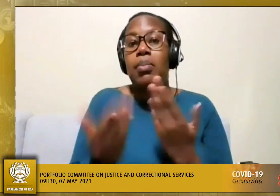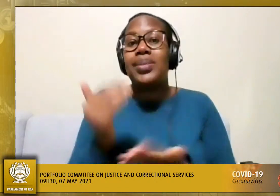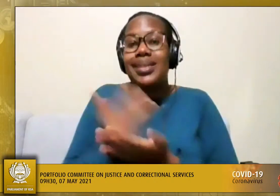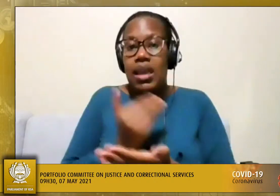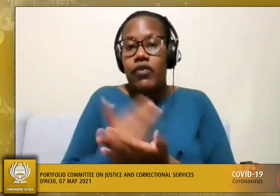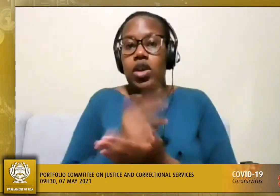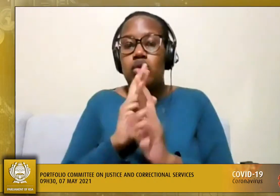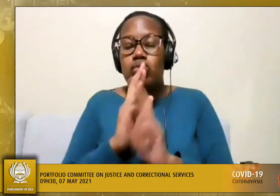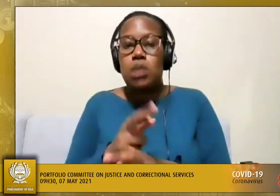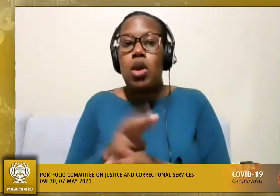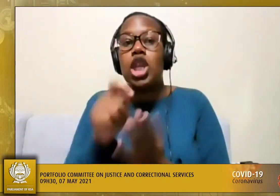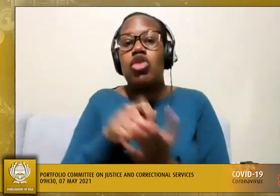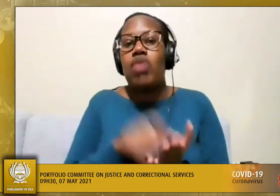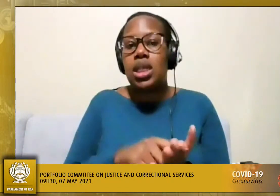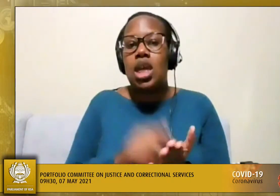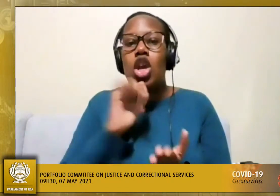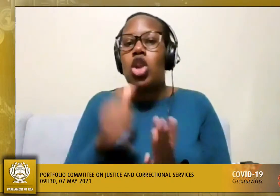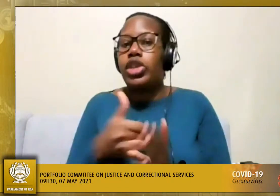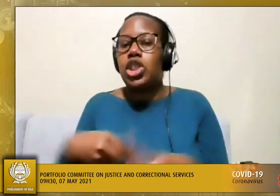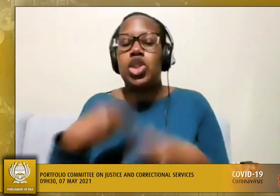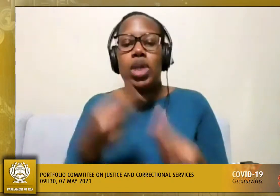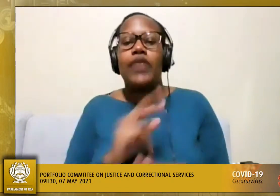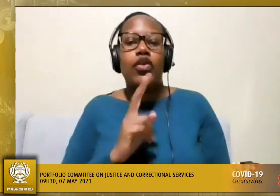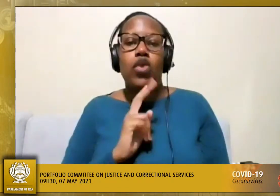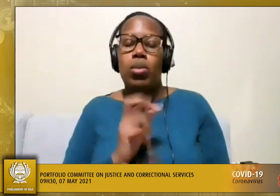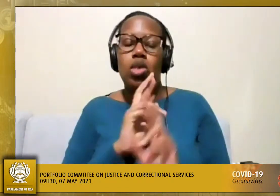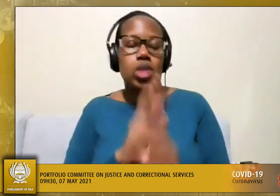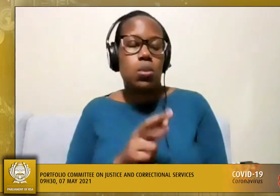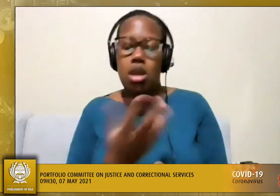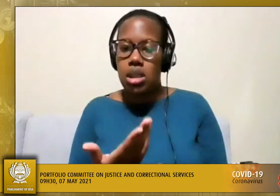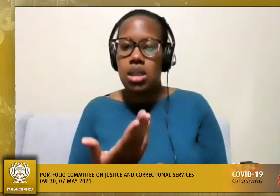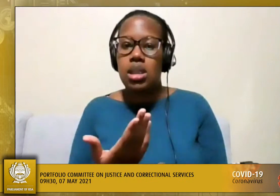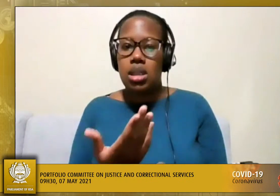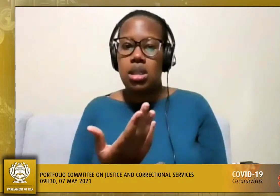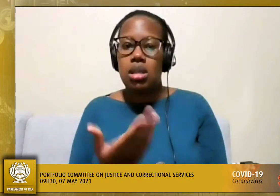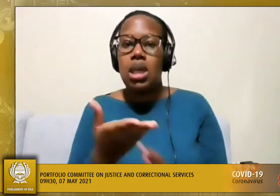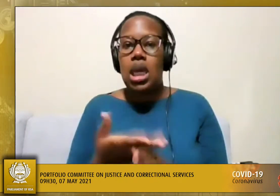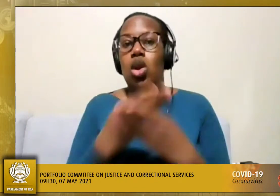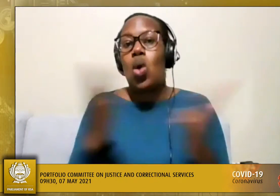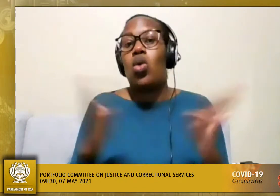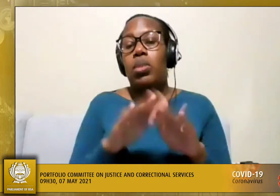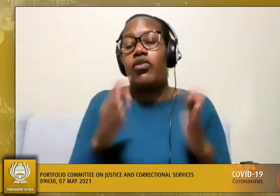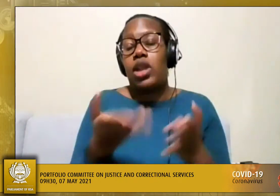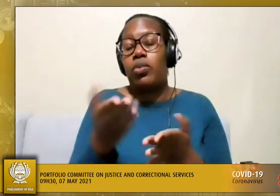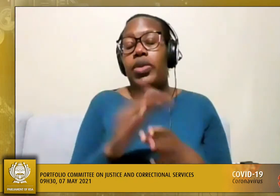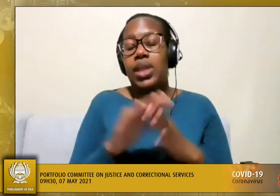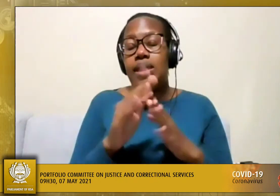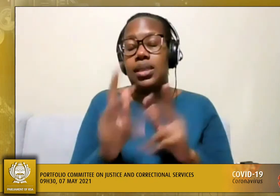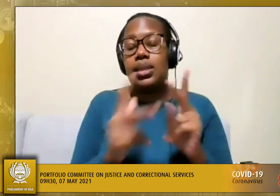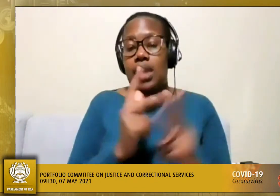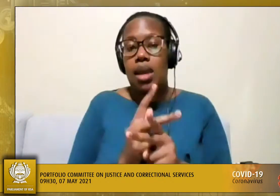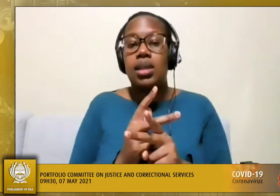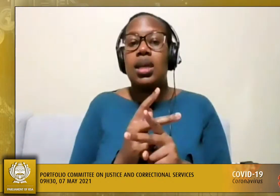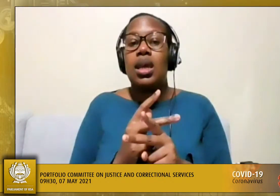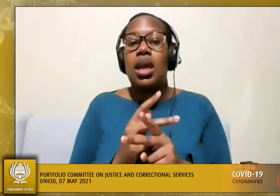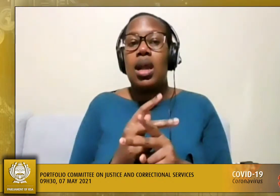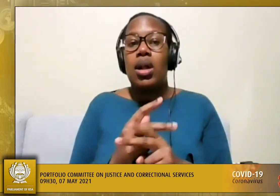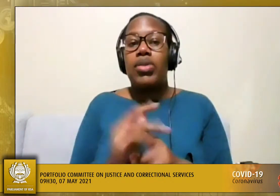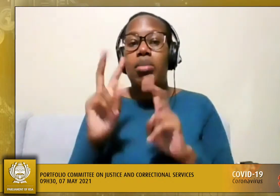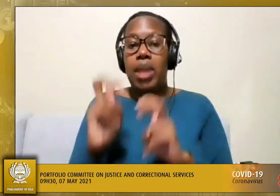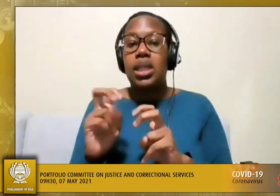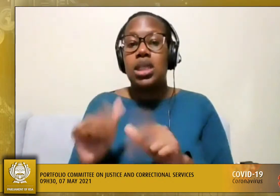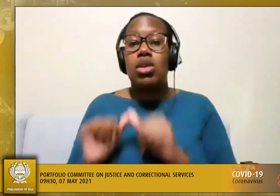that way than just to give a verbal response in an open platform of this lecture the matter of course has